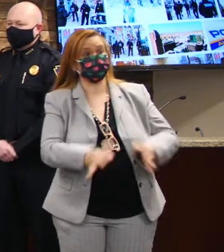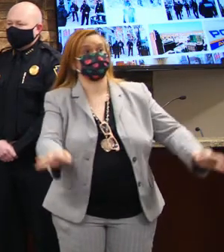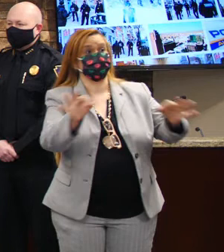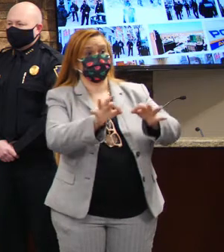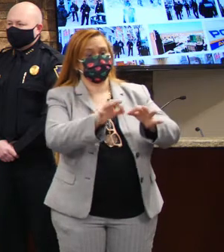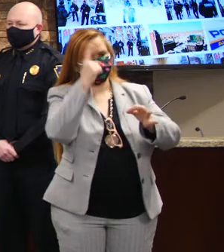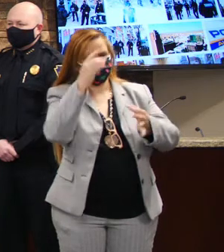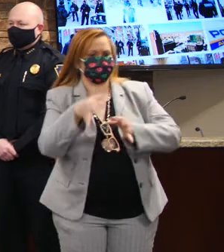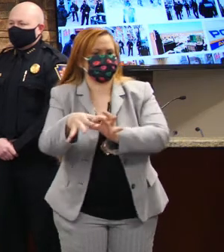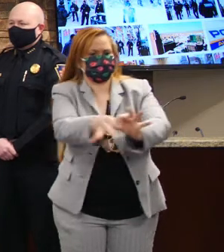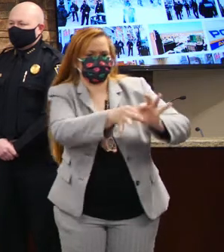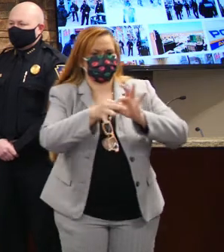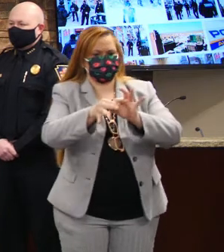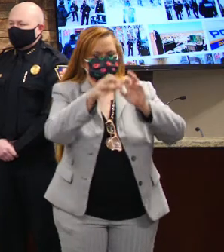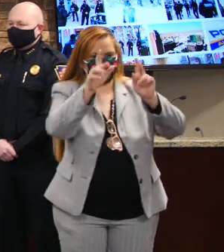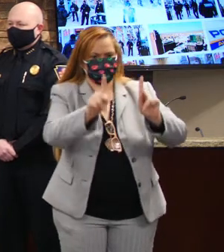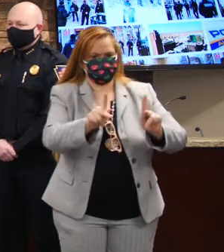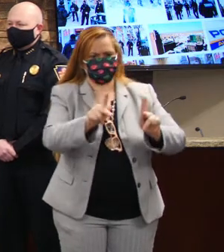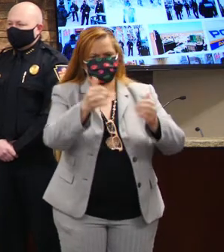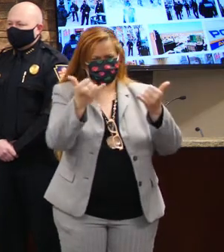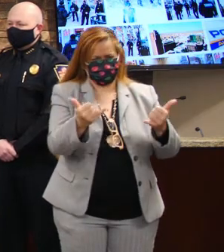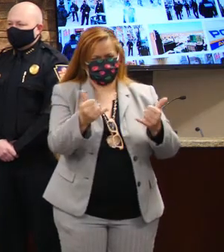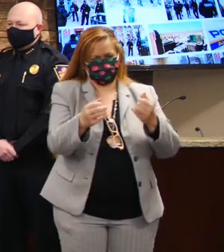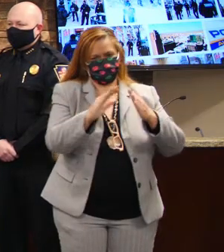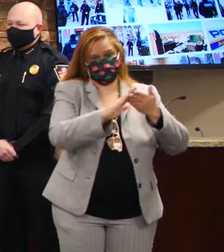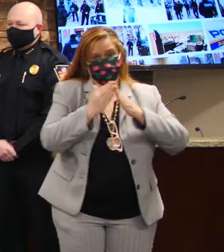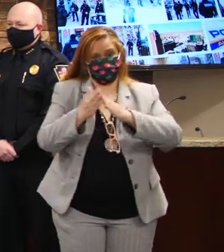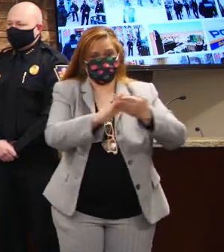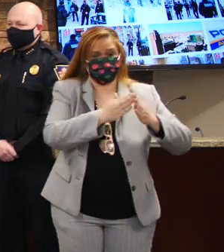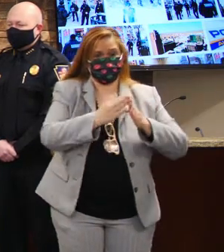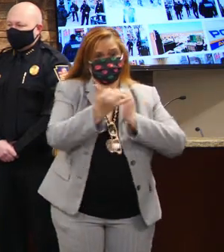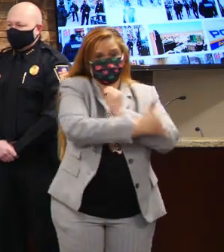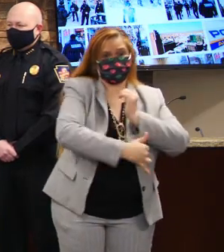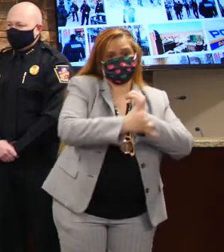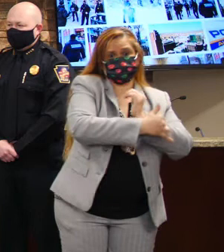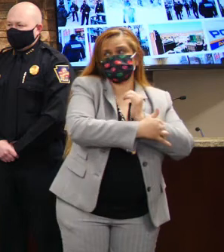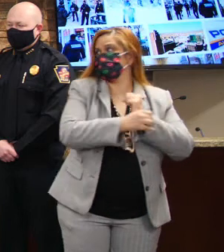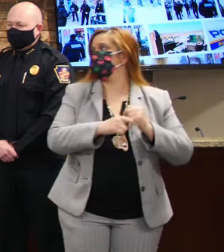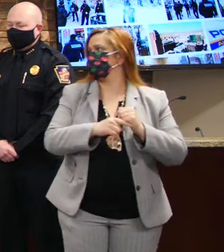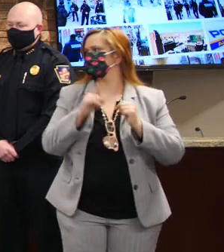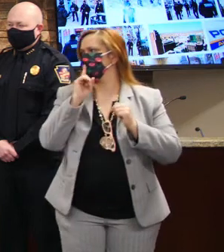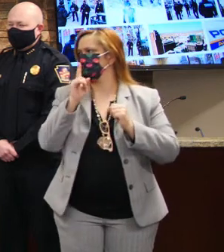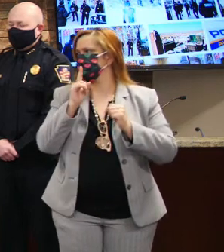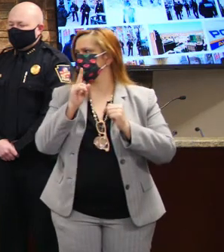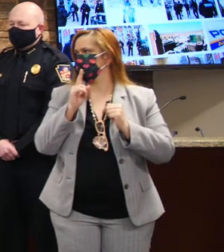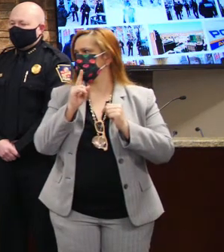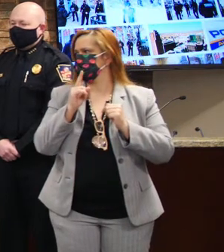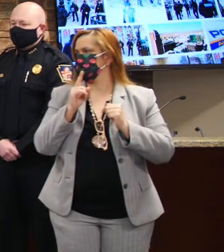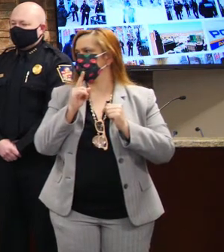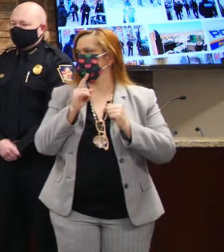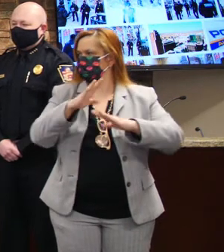that, this is the important piece. This is a piece where APD and the Latin community, or the community